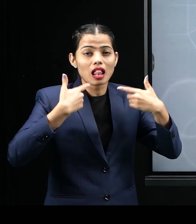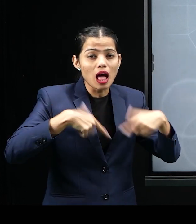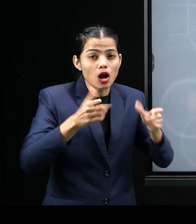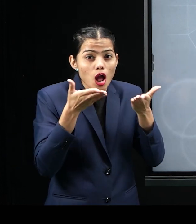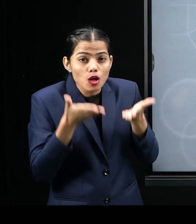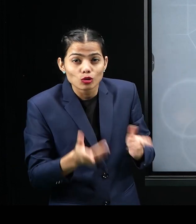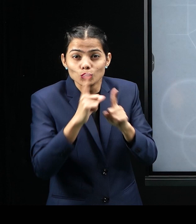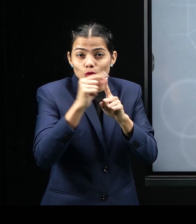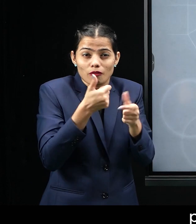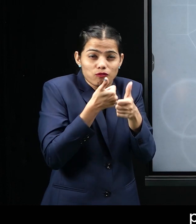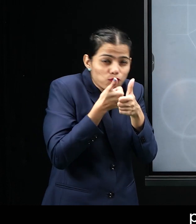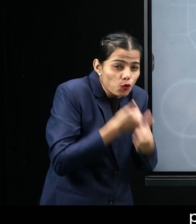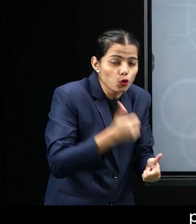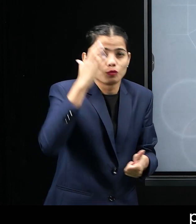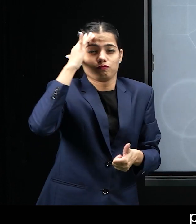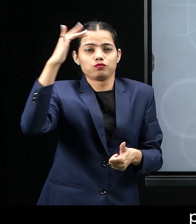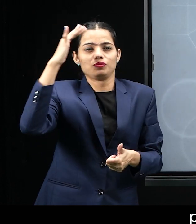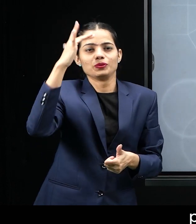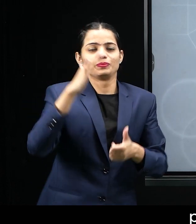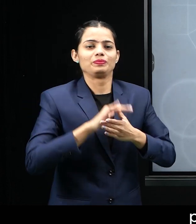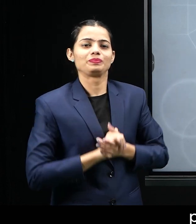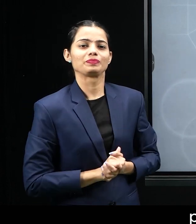Let us now prove the following theorem.